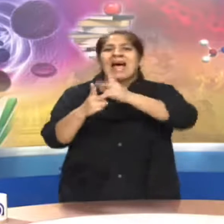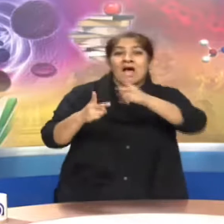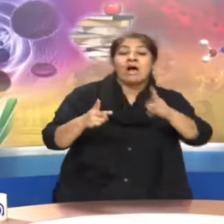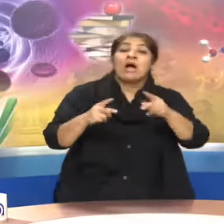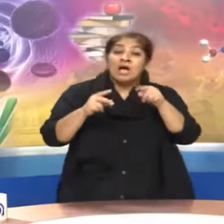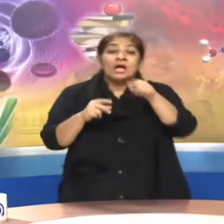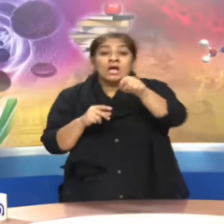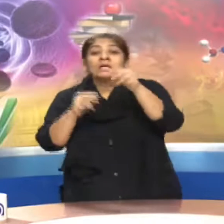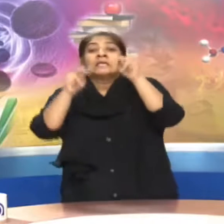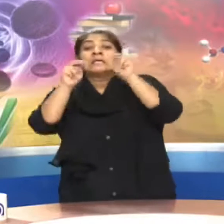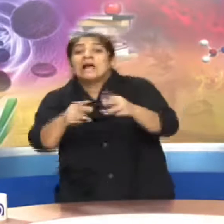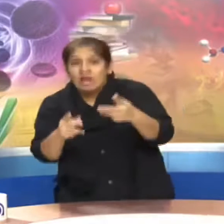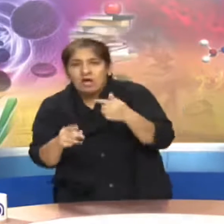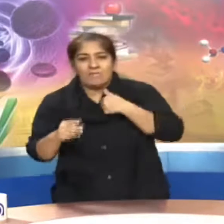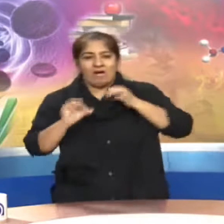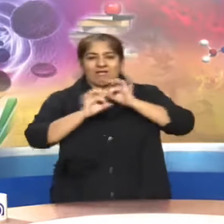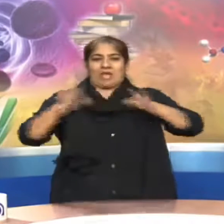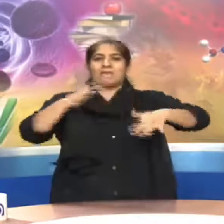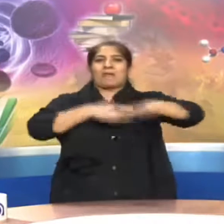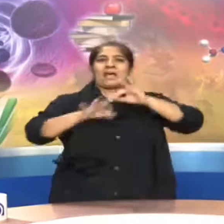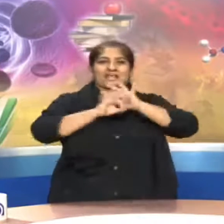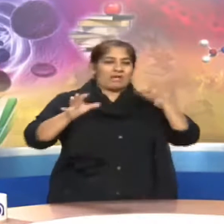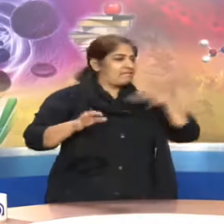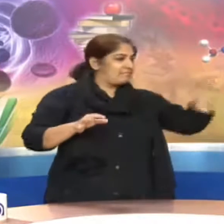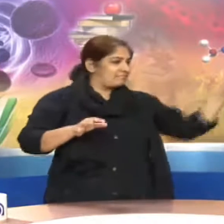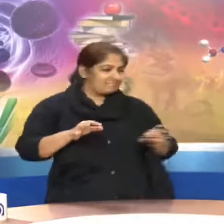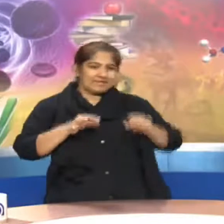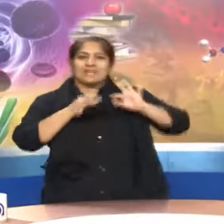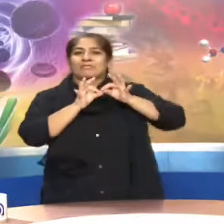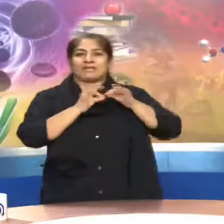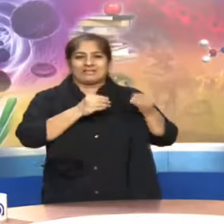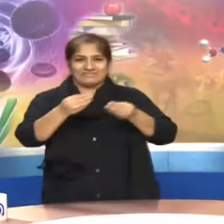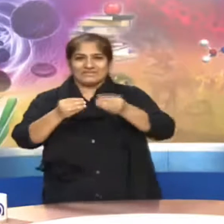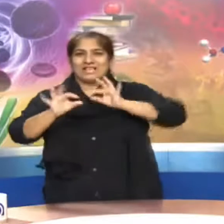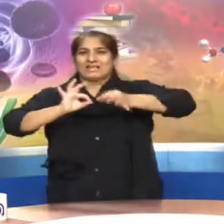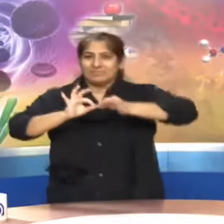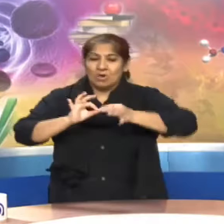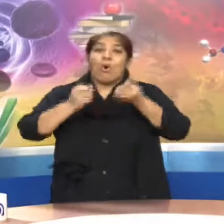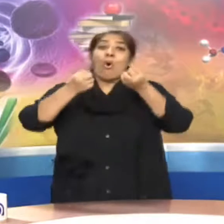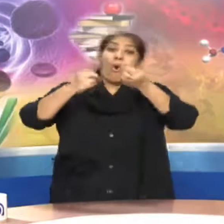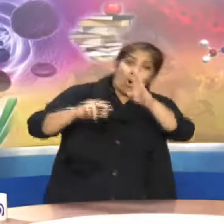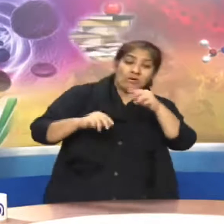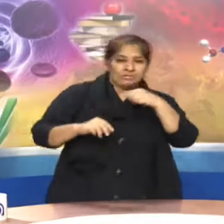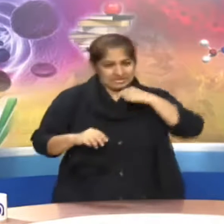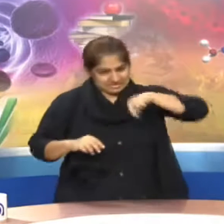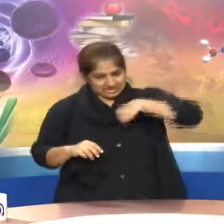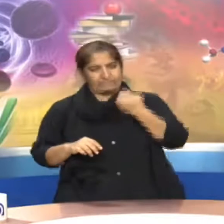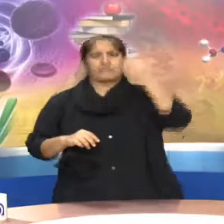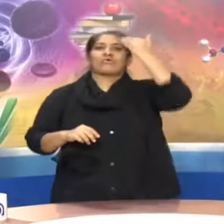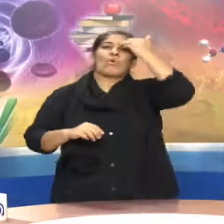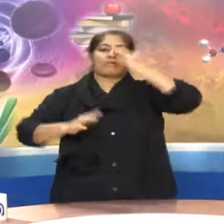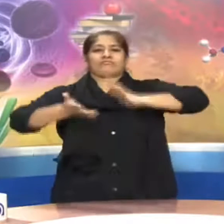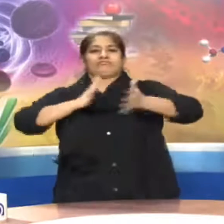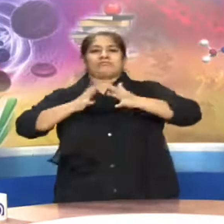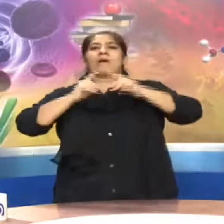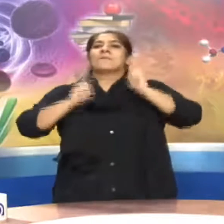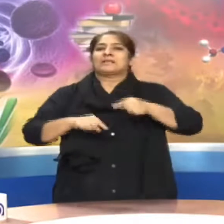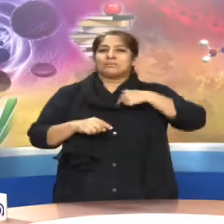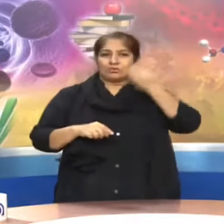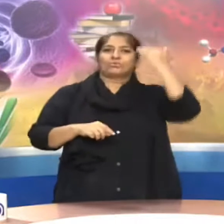blind, he cannot see. So, what is the need of the receiver? I would call the interpreter, or I